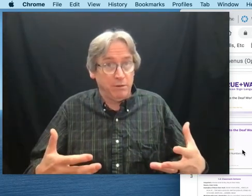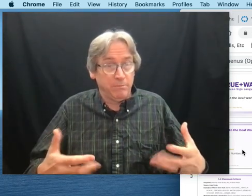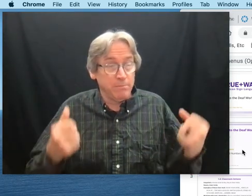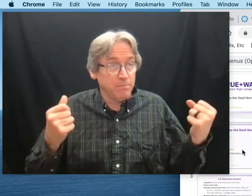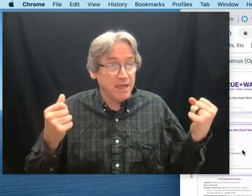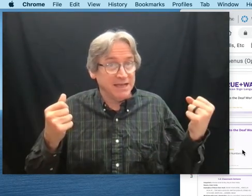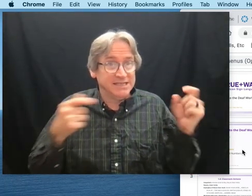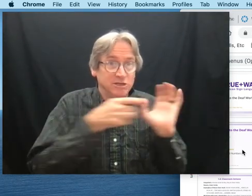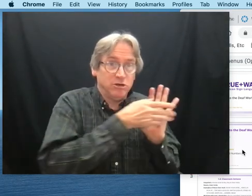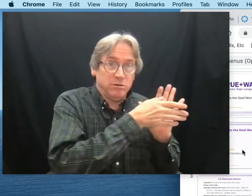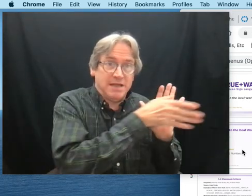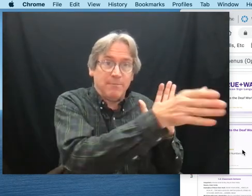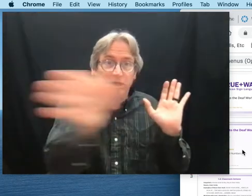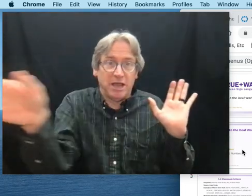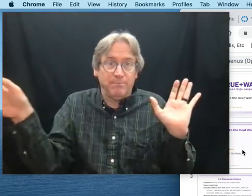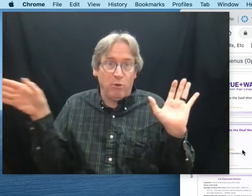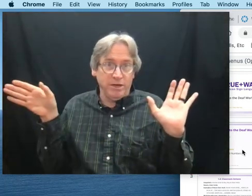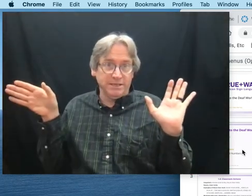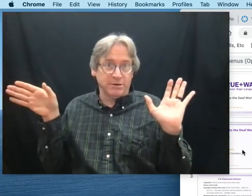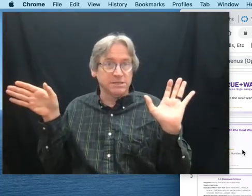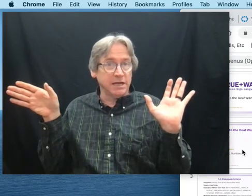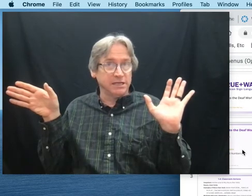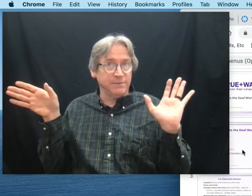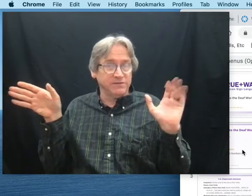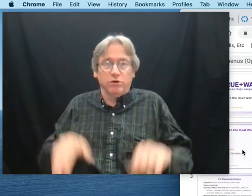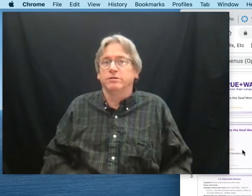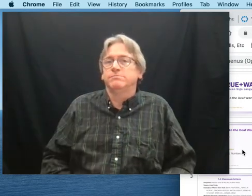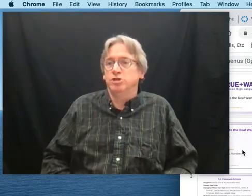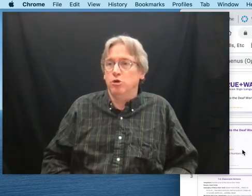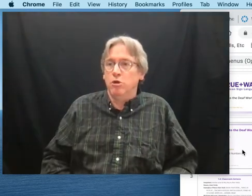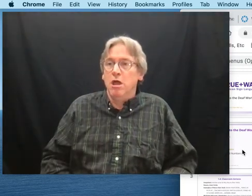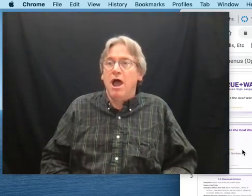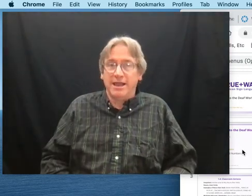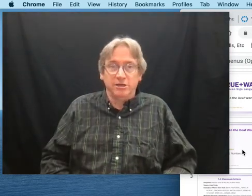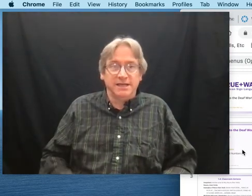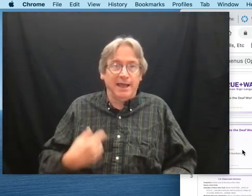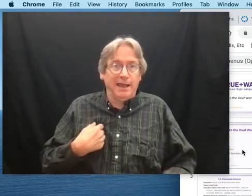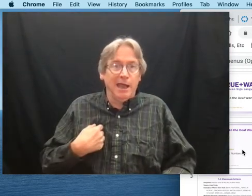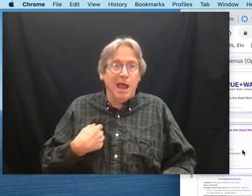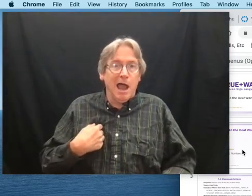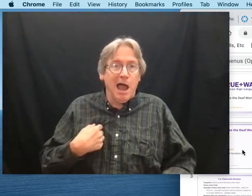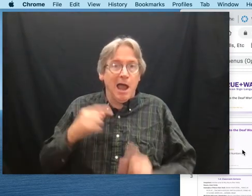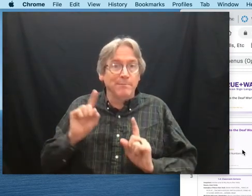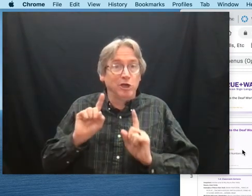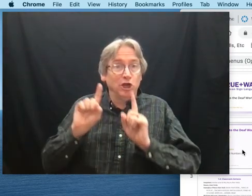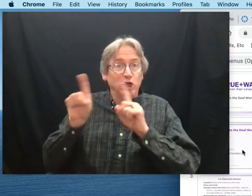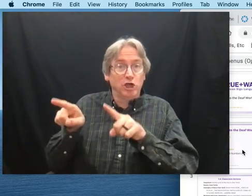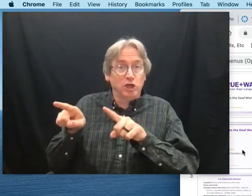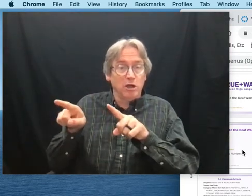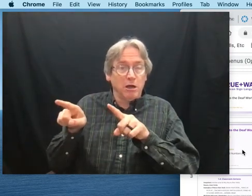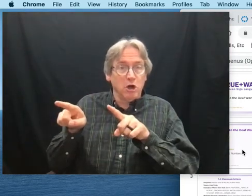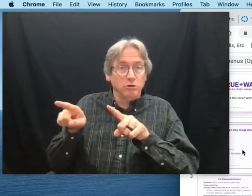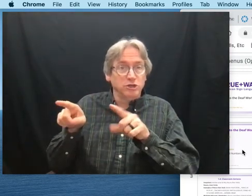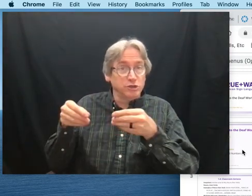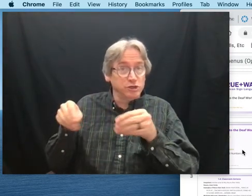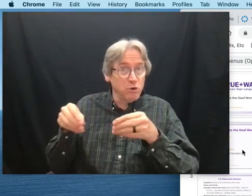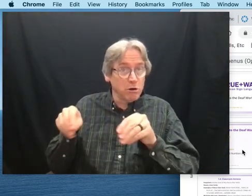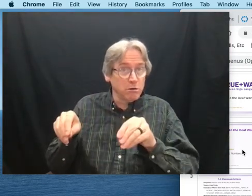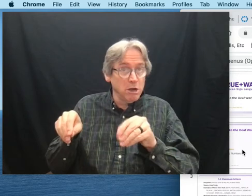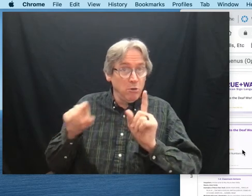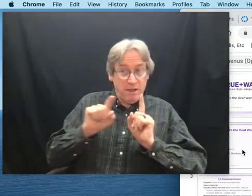up, establish a point in our signing space for it. So I could say, I'm going to go to